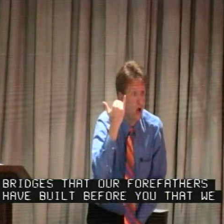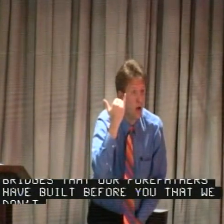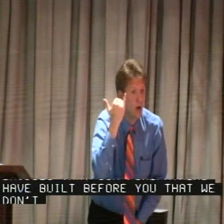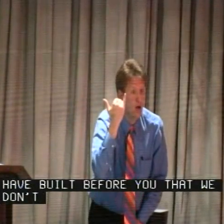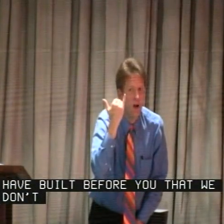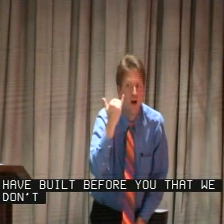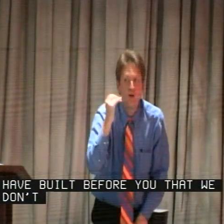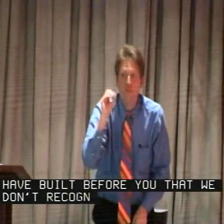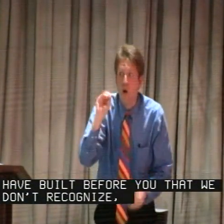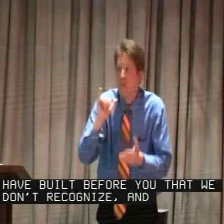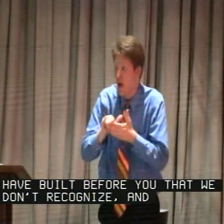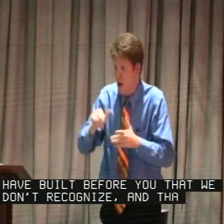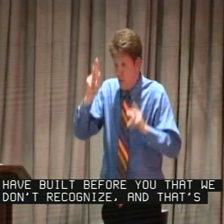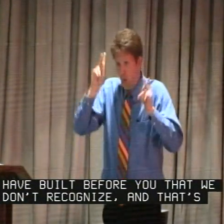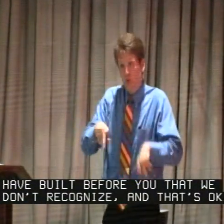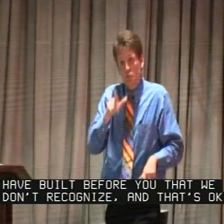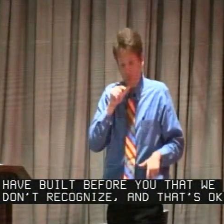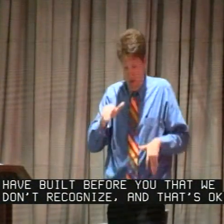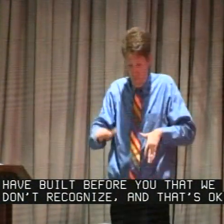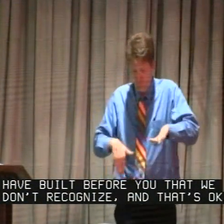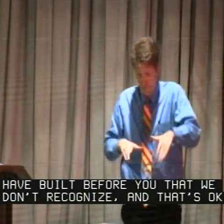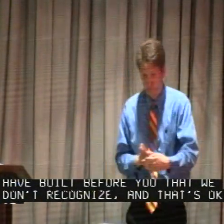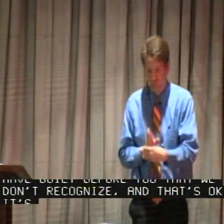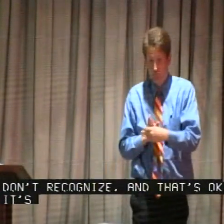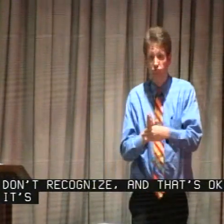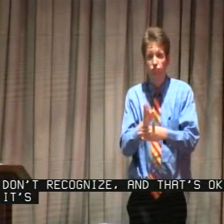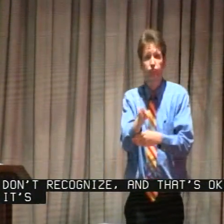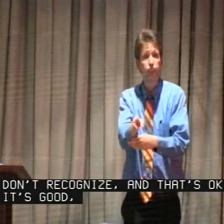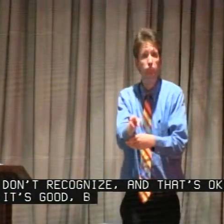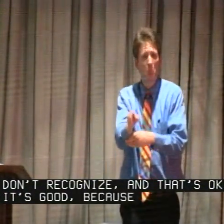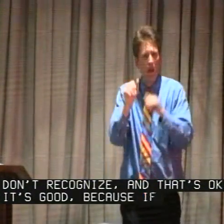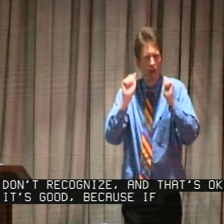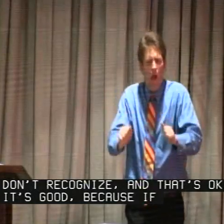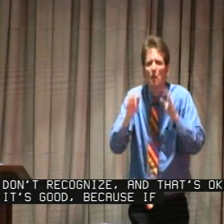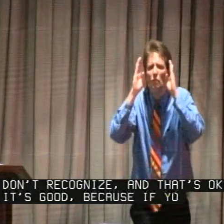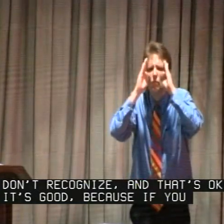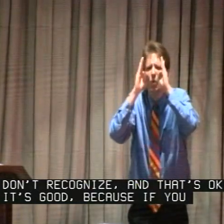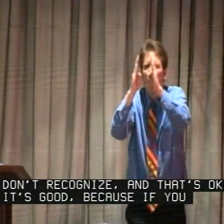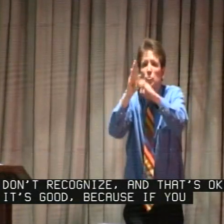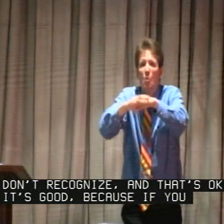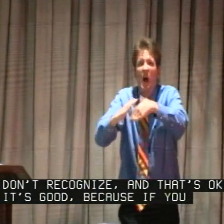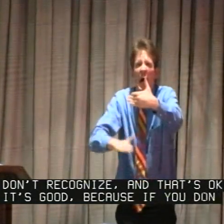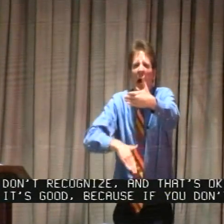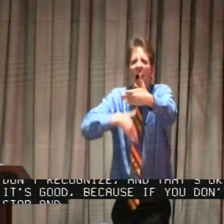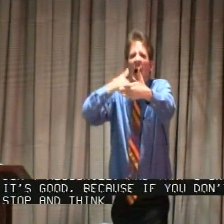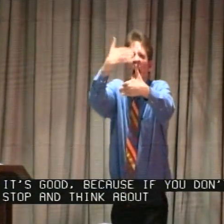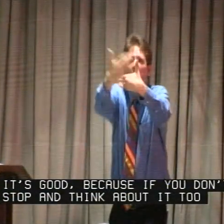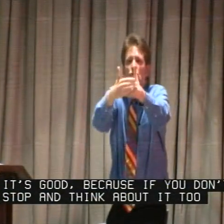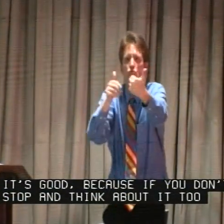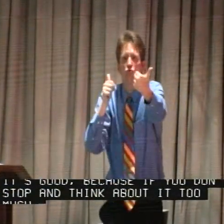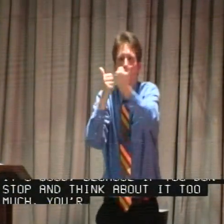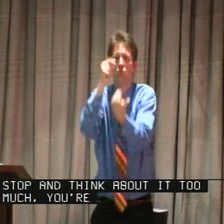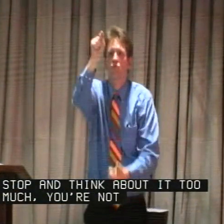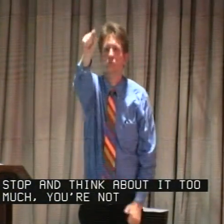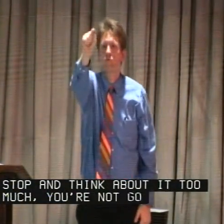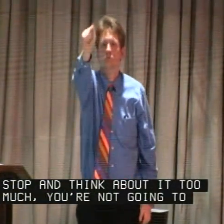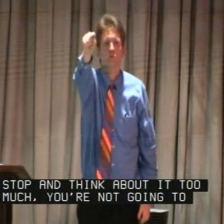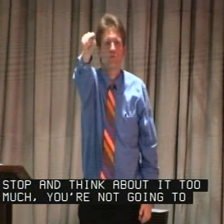It's good. Because if you don't stop and think about it too much, you're not going to be able to move on to the